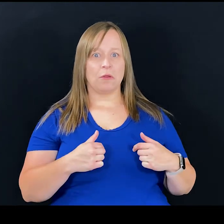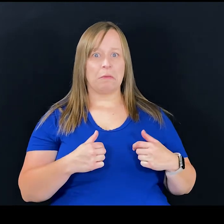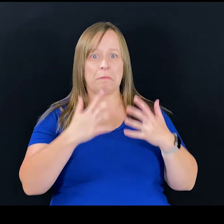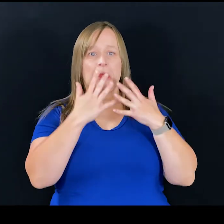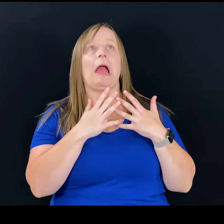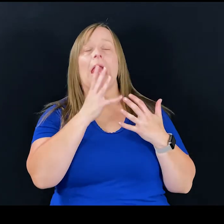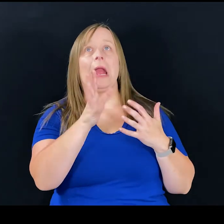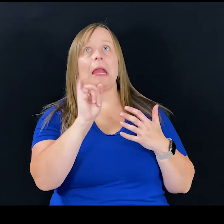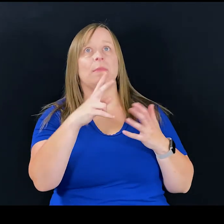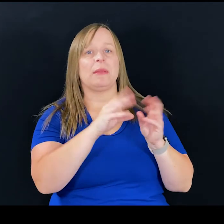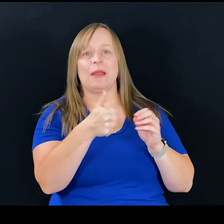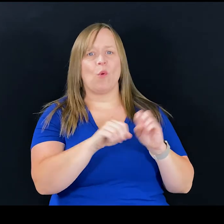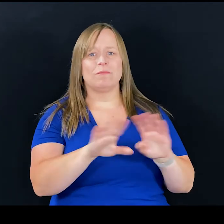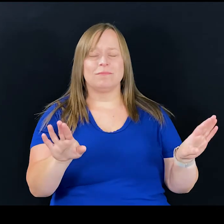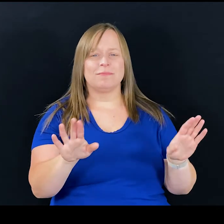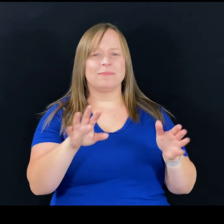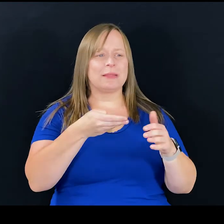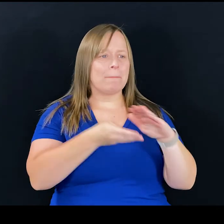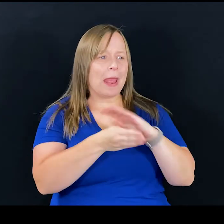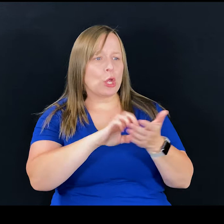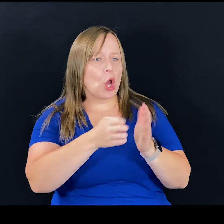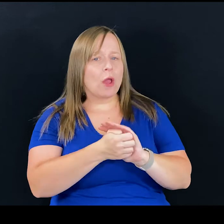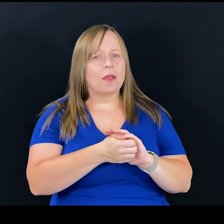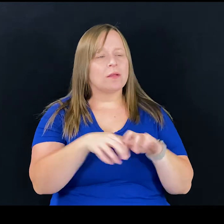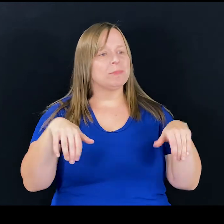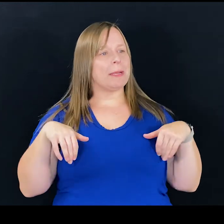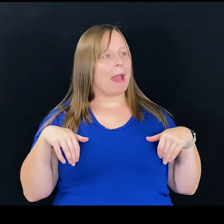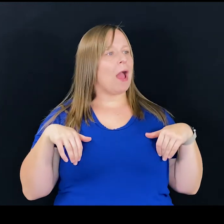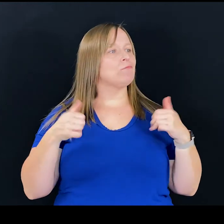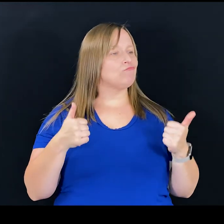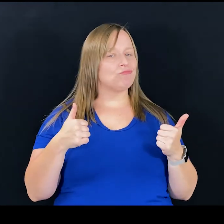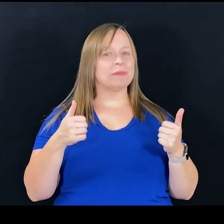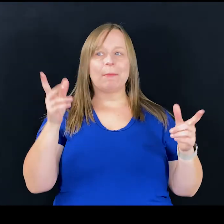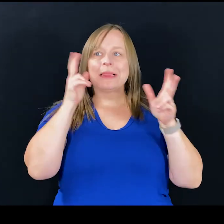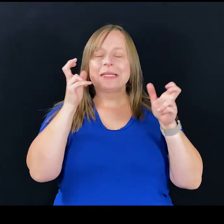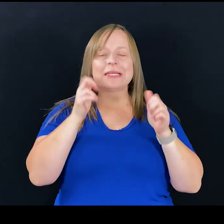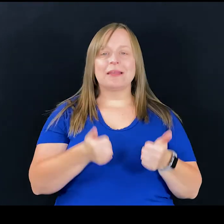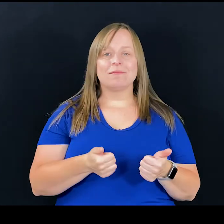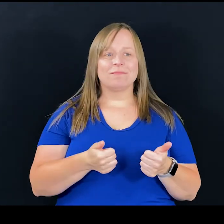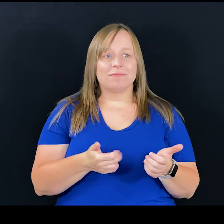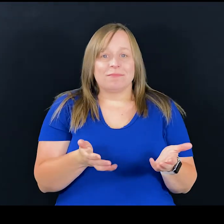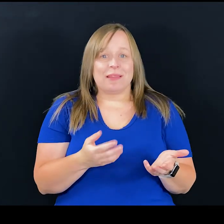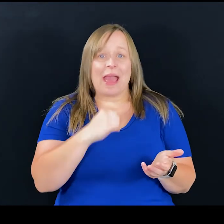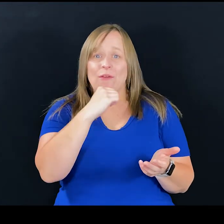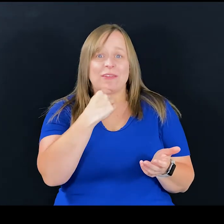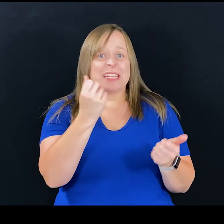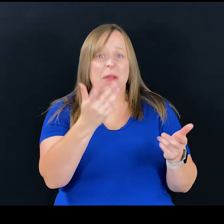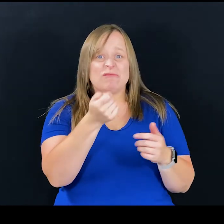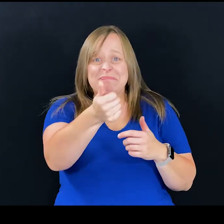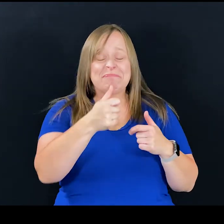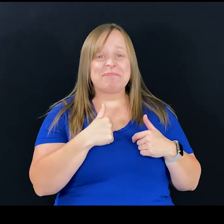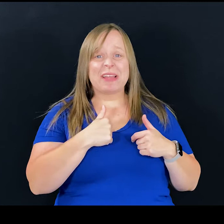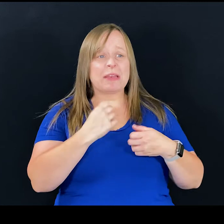I don't dread IEP day anymore. I'm baking cookies, I'm sitting back, I'm listening, and I don't have